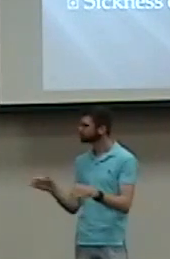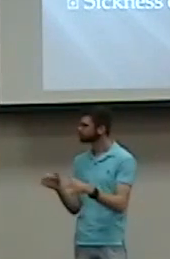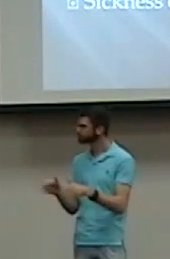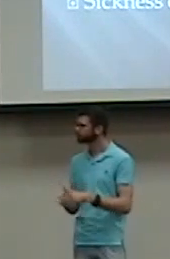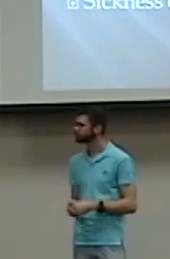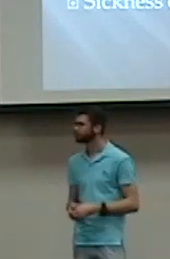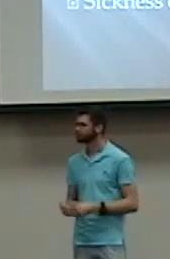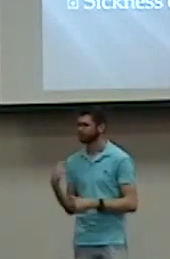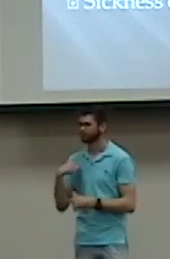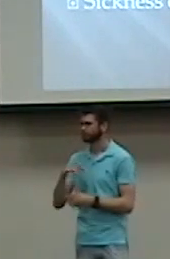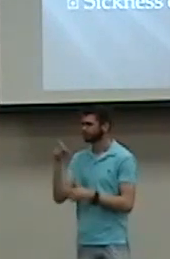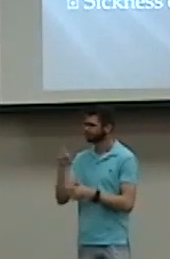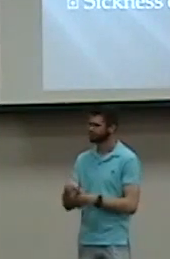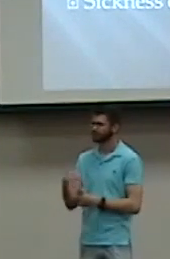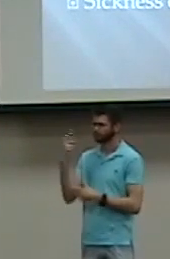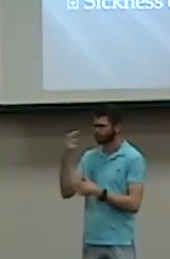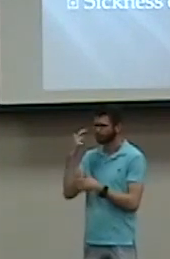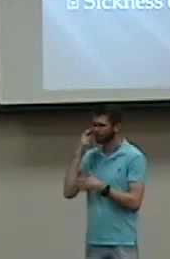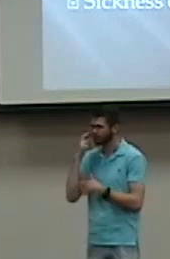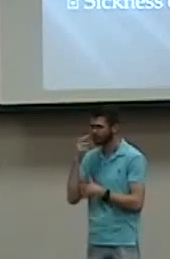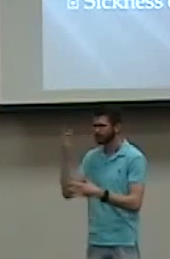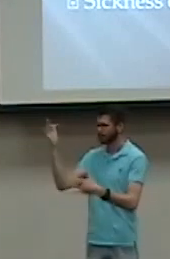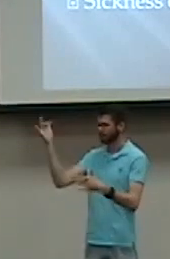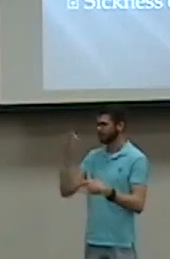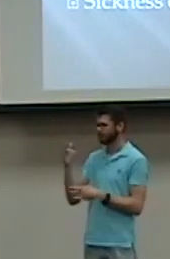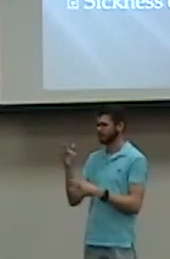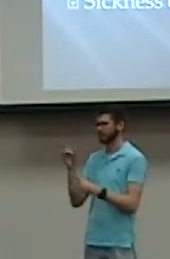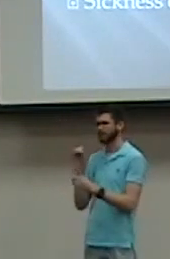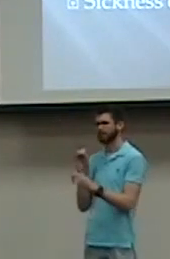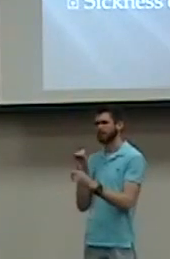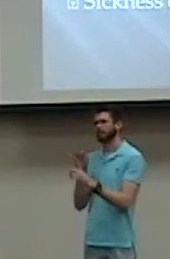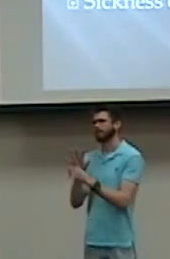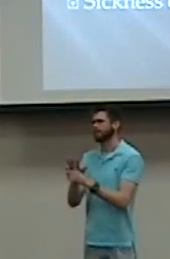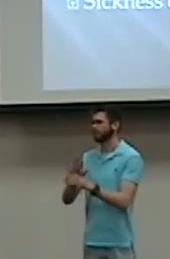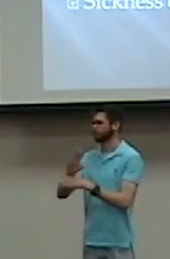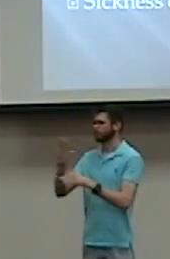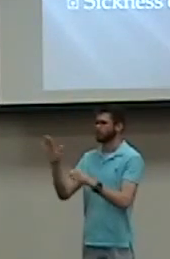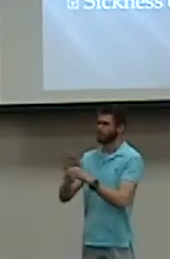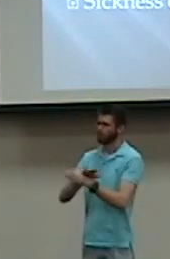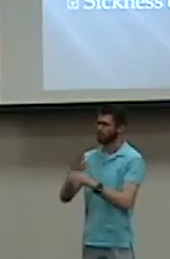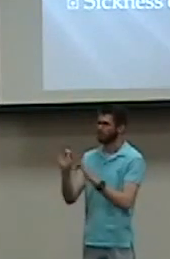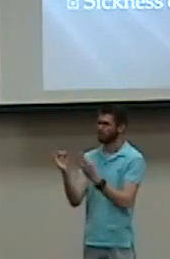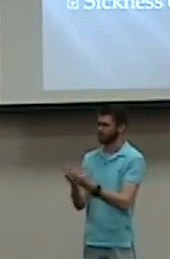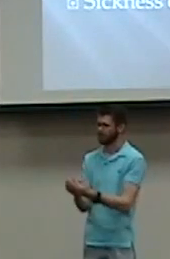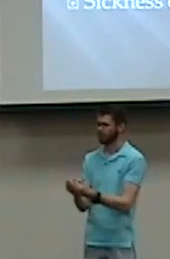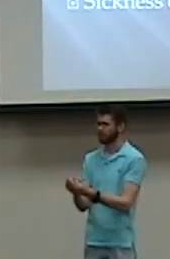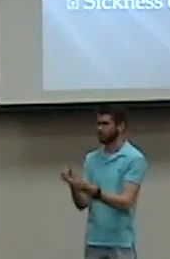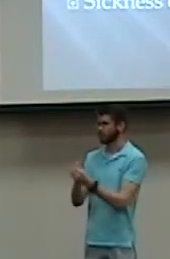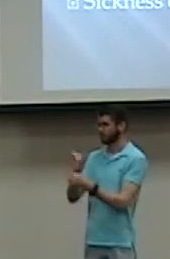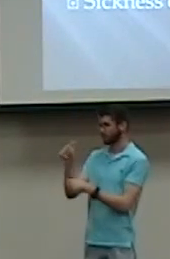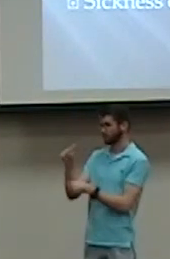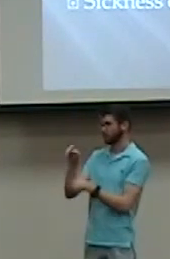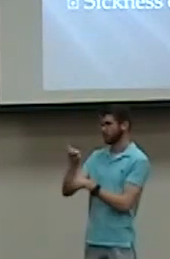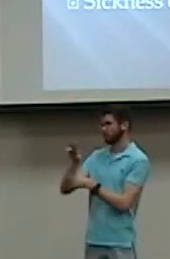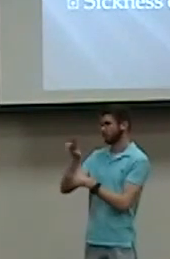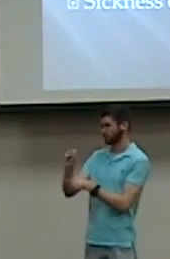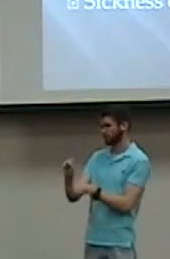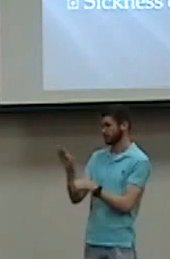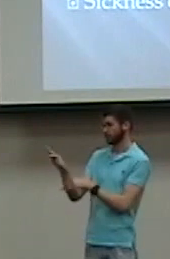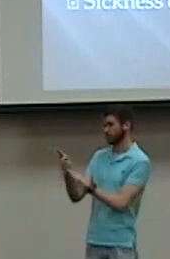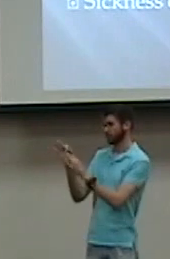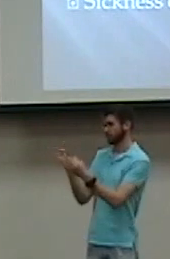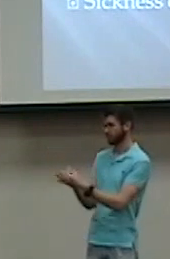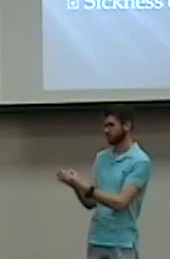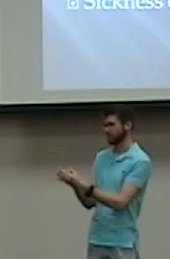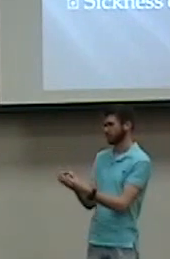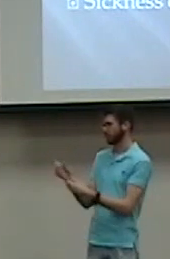We must realize that sickness affects the entire family. In the case of Jairus and his family, they are